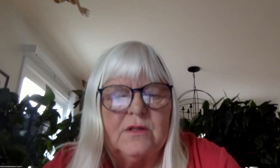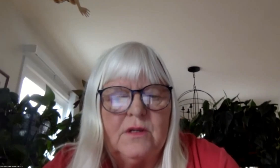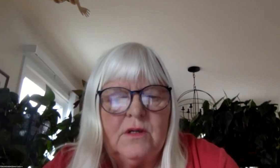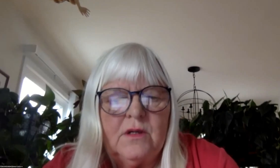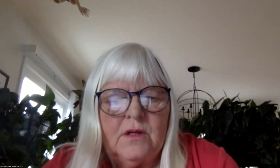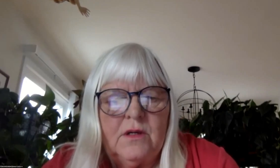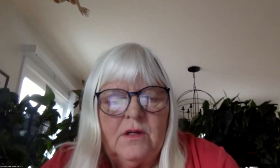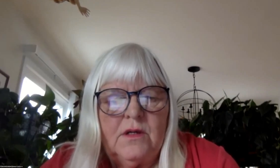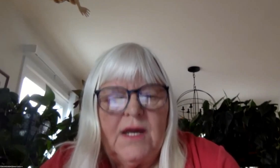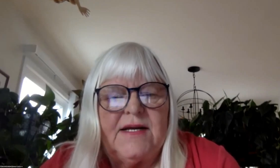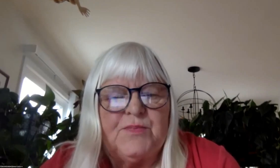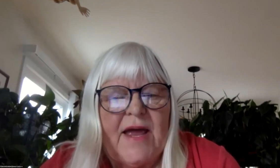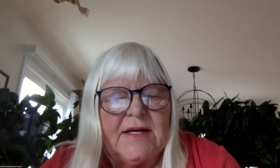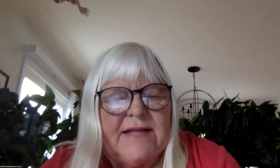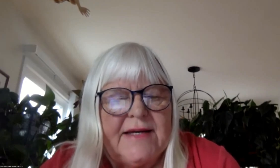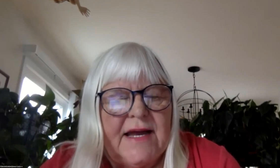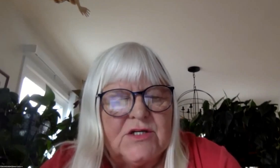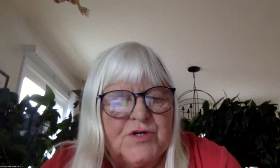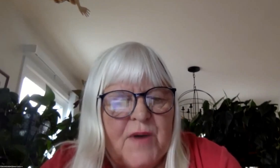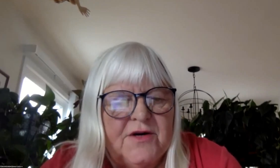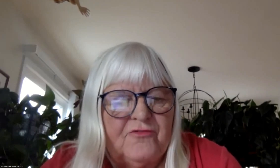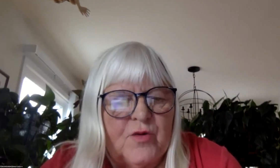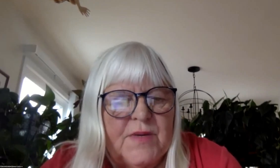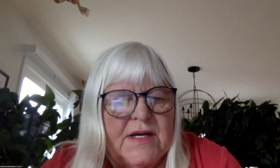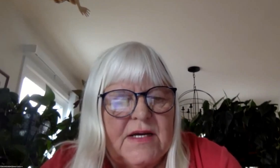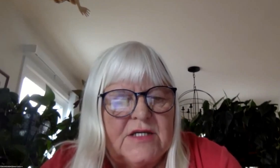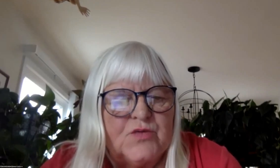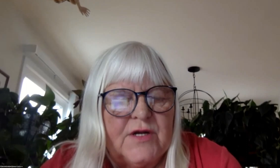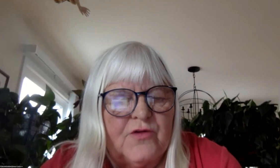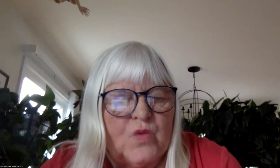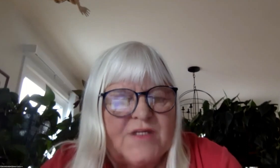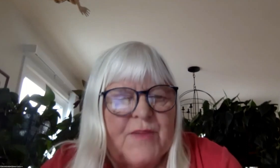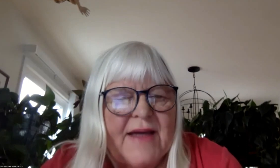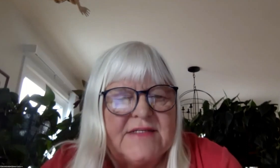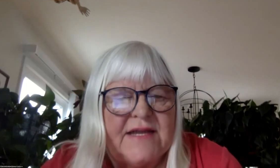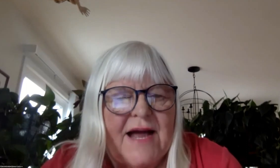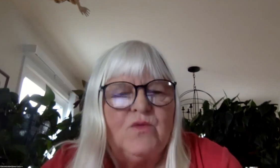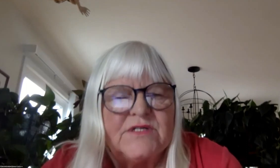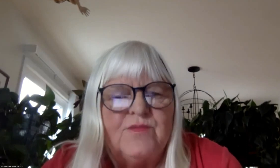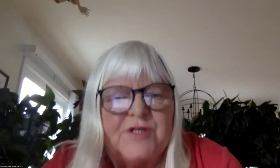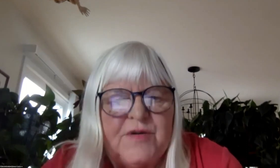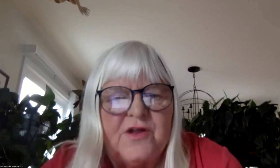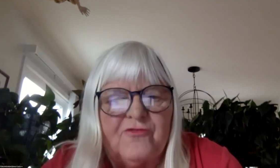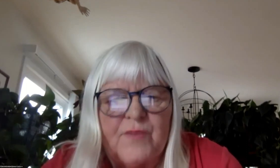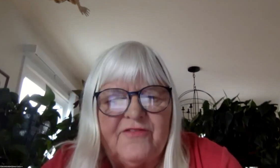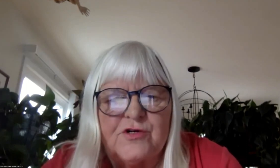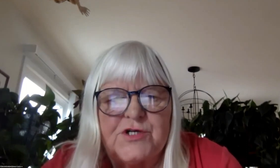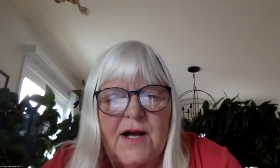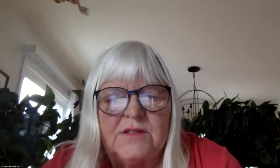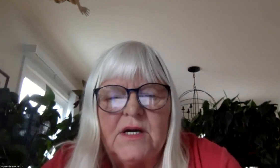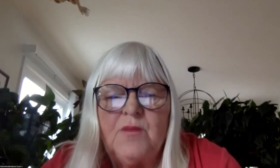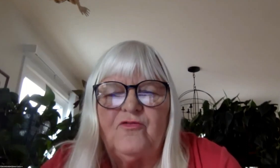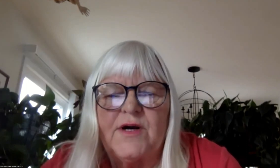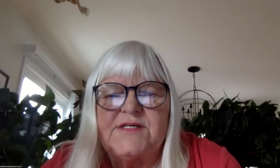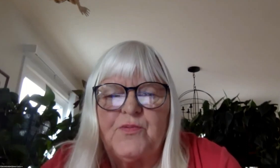Constitution." An Hispanic Latinx respondent from Israel or the West Bank said, "I was able to be there for my first